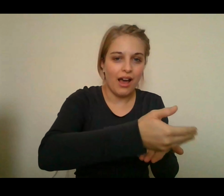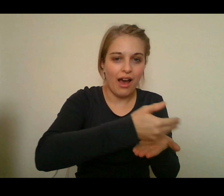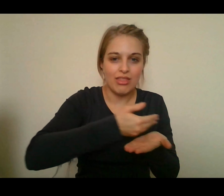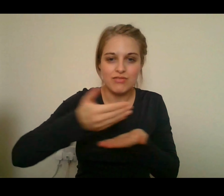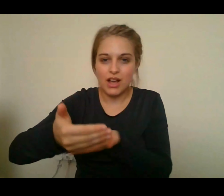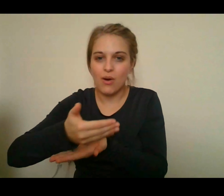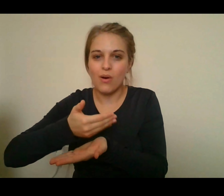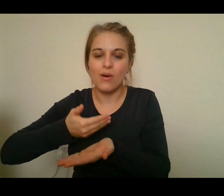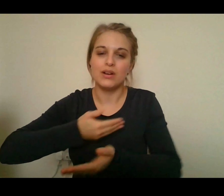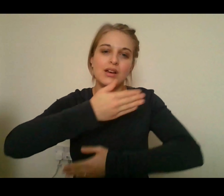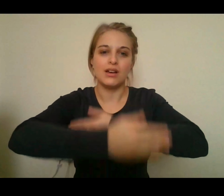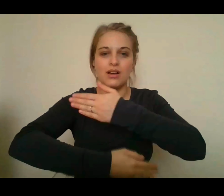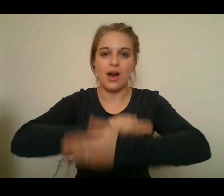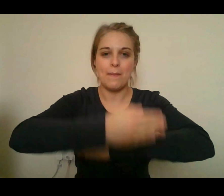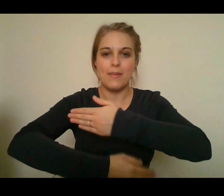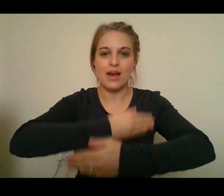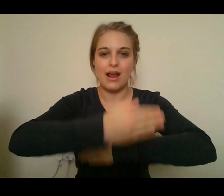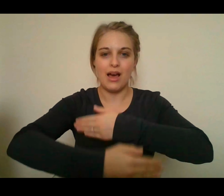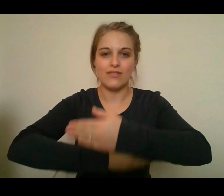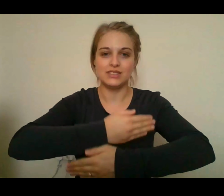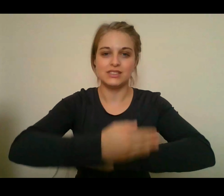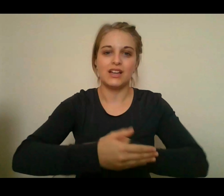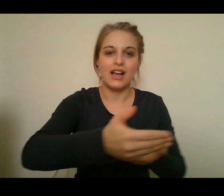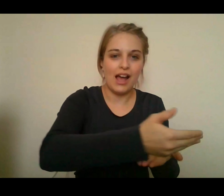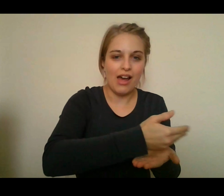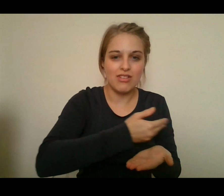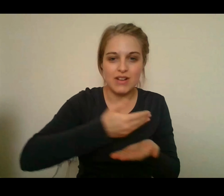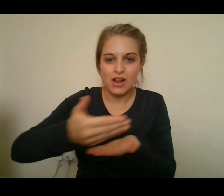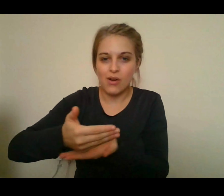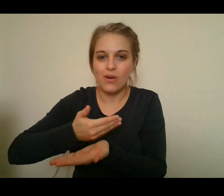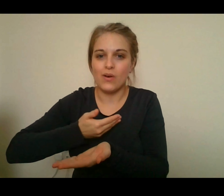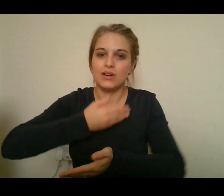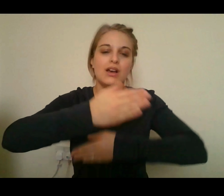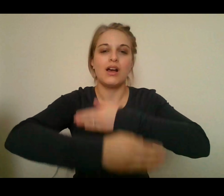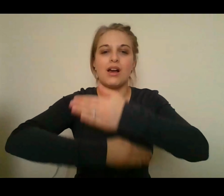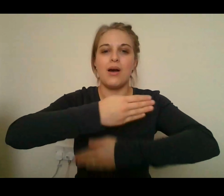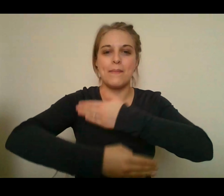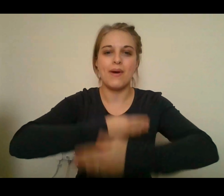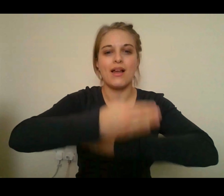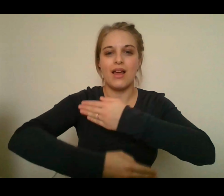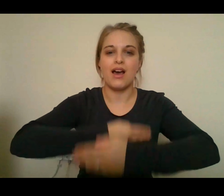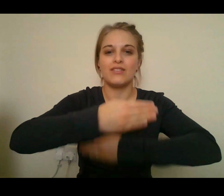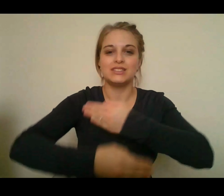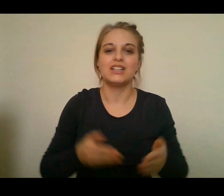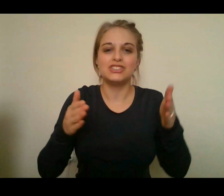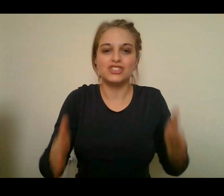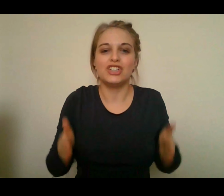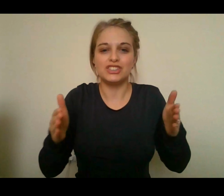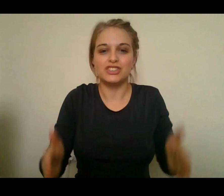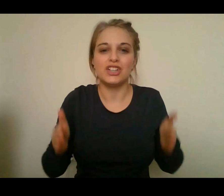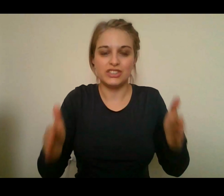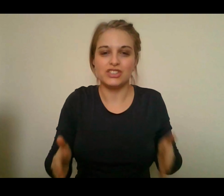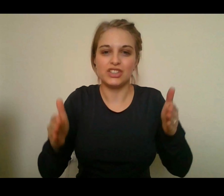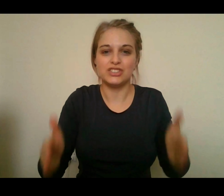Harvester, gathering corn. Combine Harvester, gathering corn. Combine Harvester,